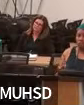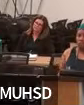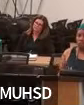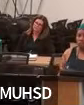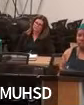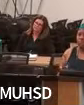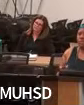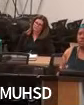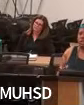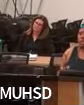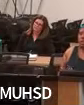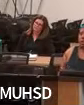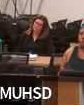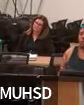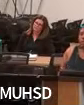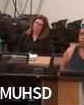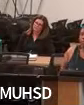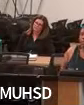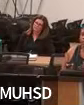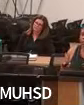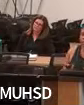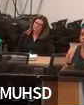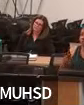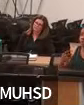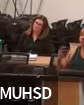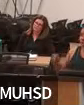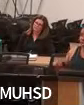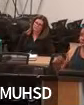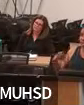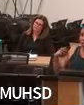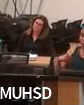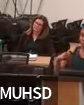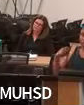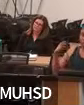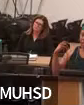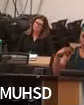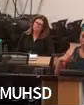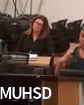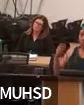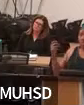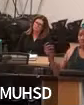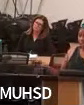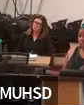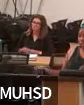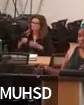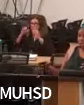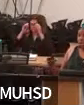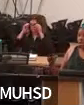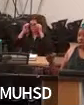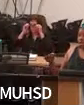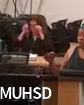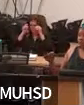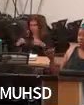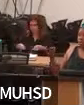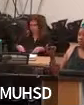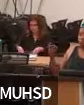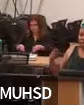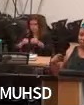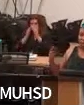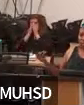targeted universalism. So basically, if the goal is increased retention